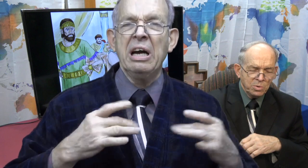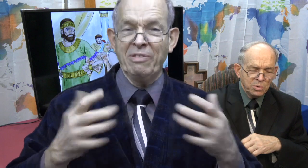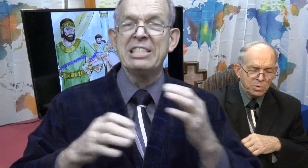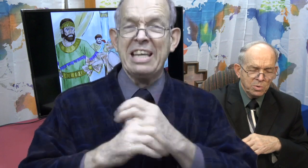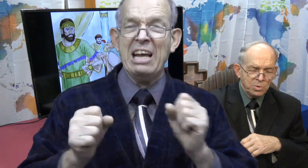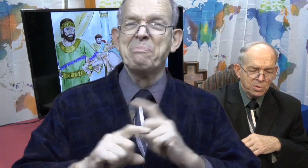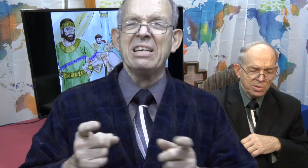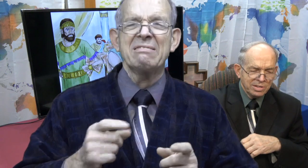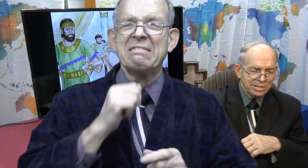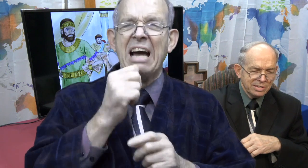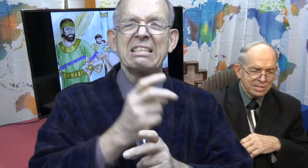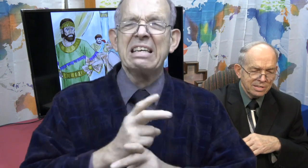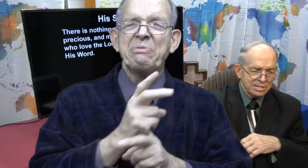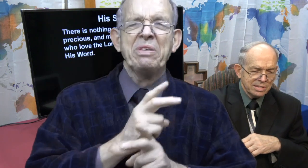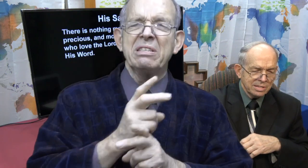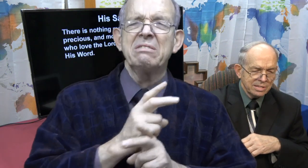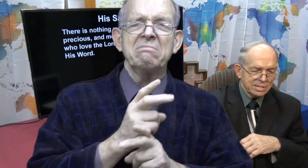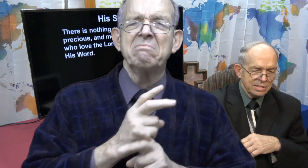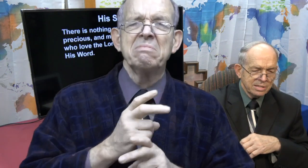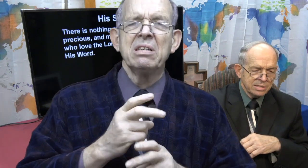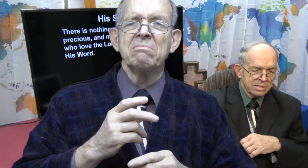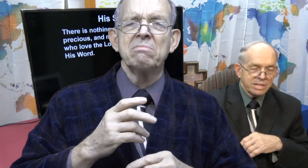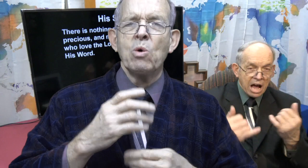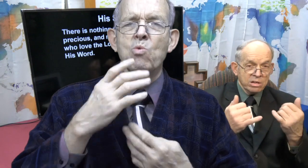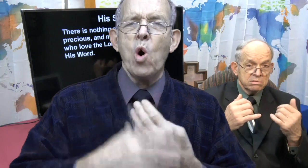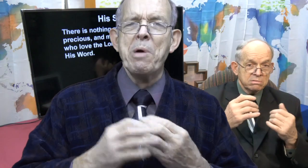Be saved but not careful. Now, whoop of